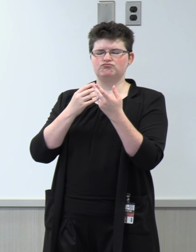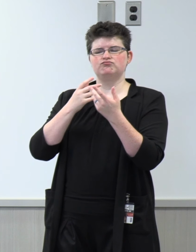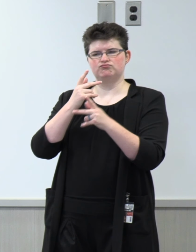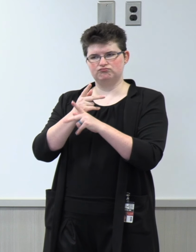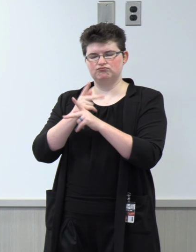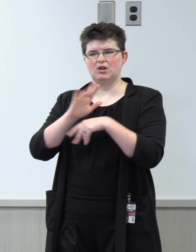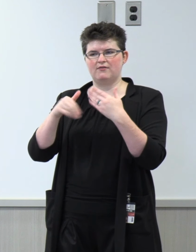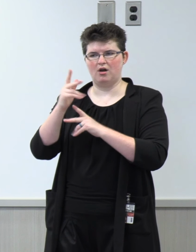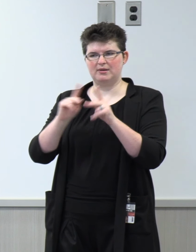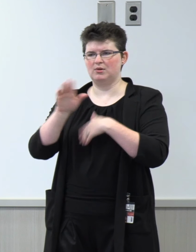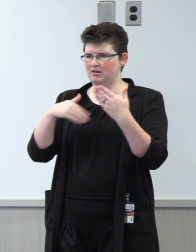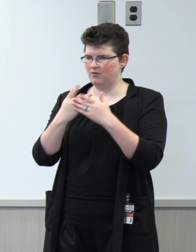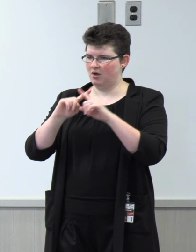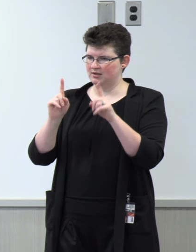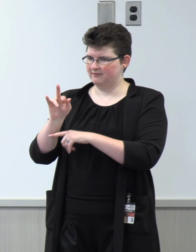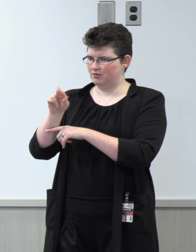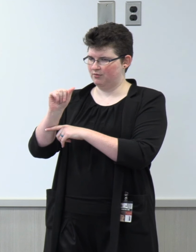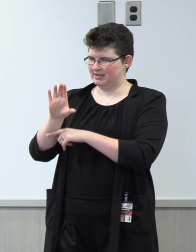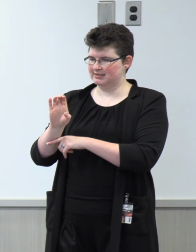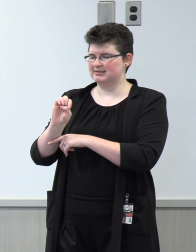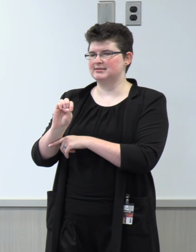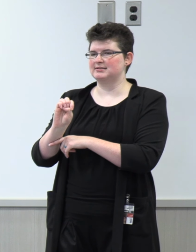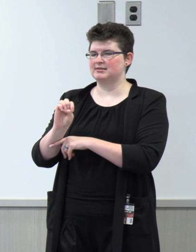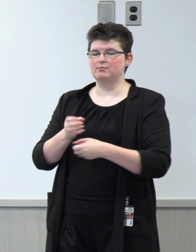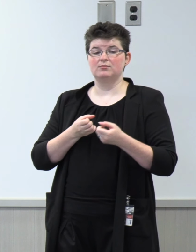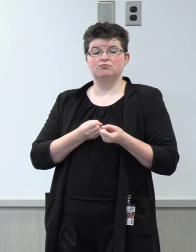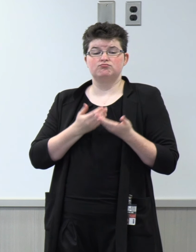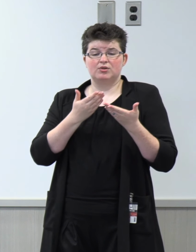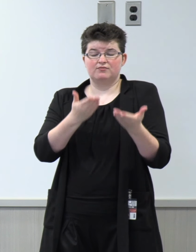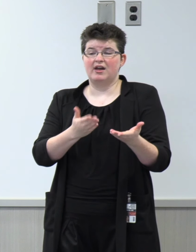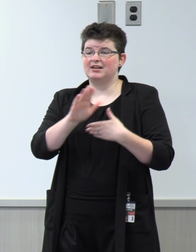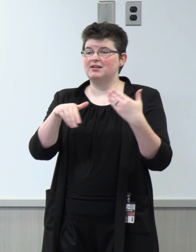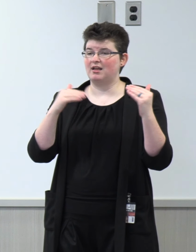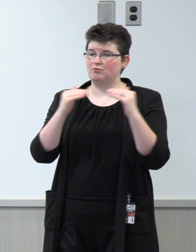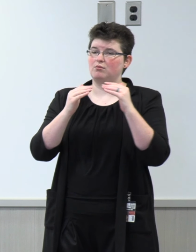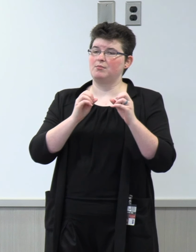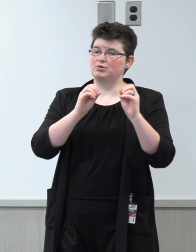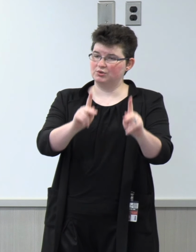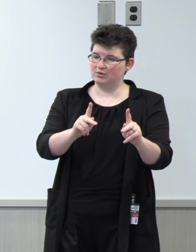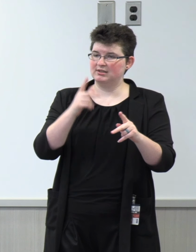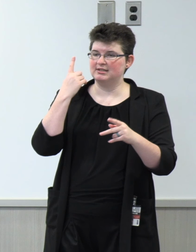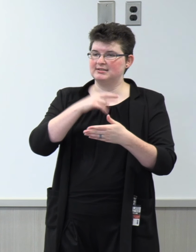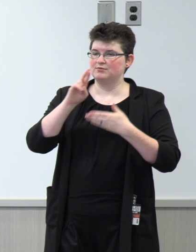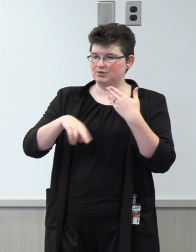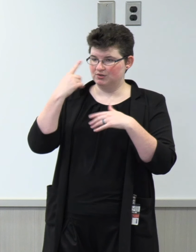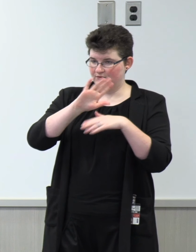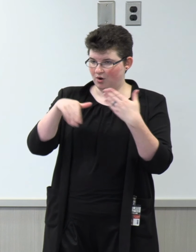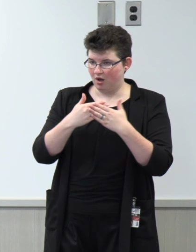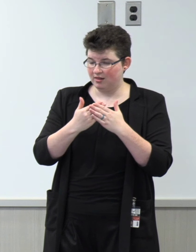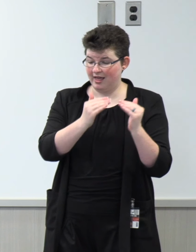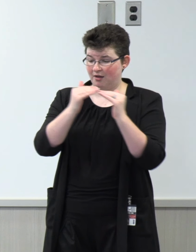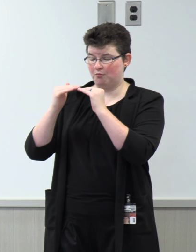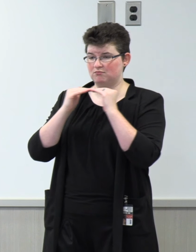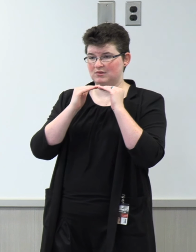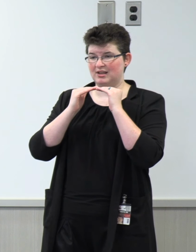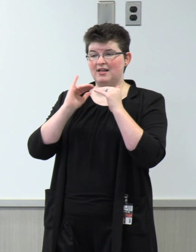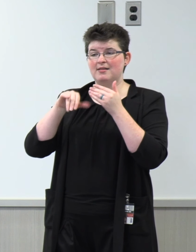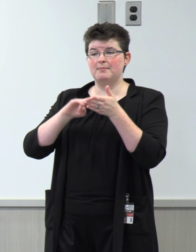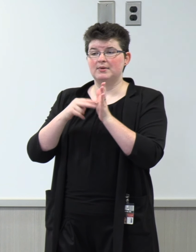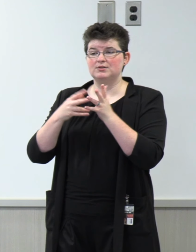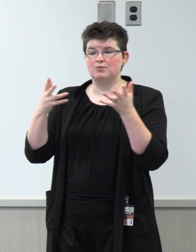races, resulting in equitable opportunities and outcomes for all. Whereas equity is the absence